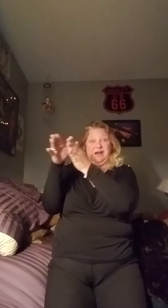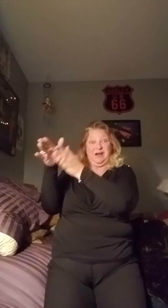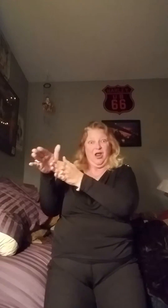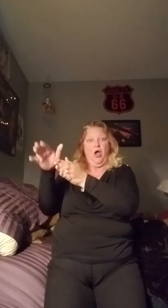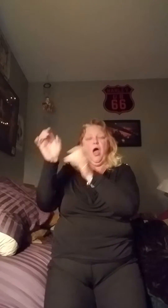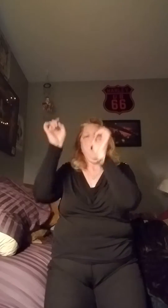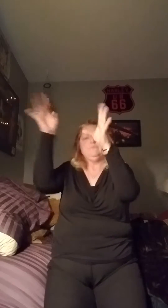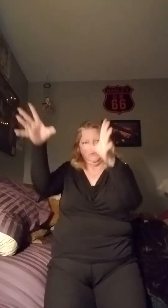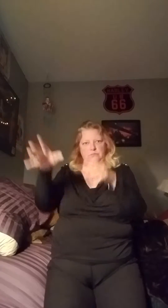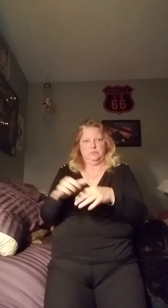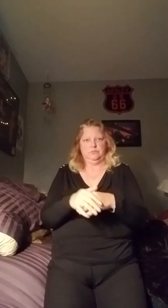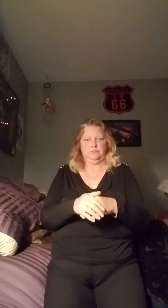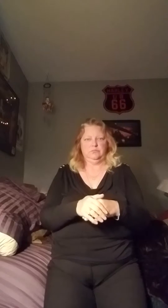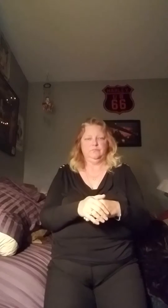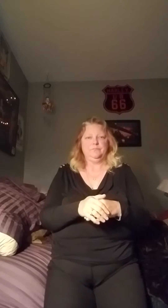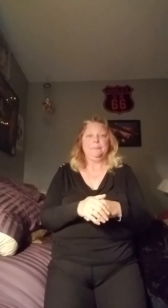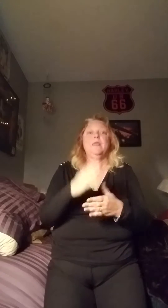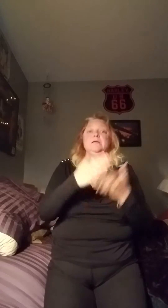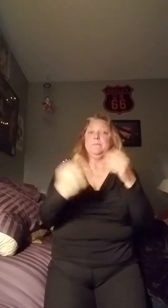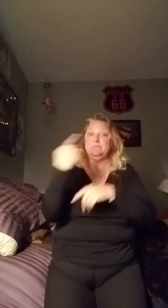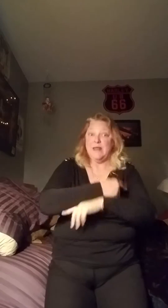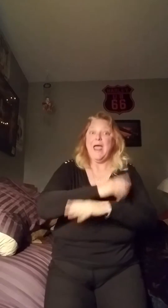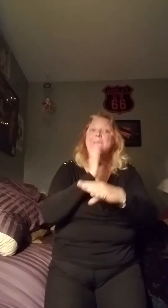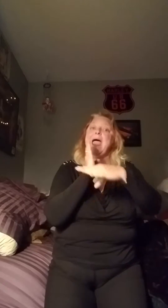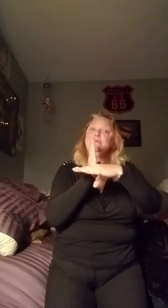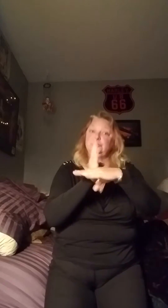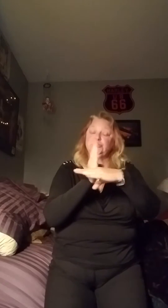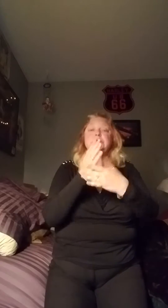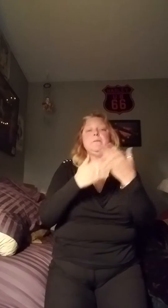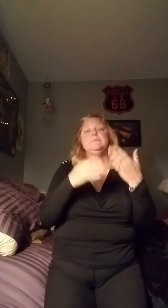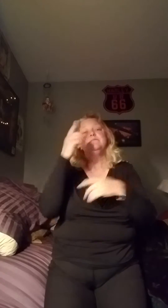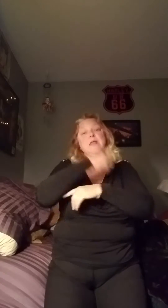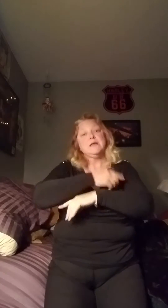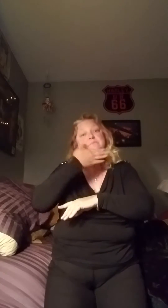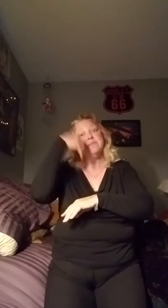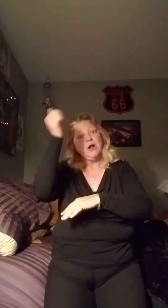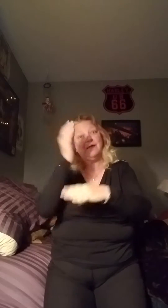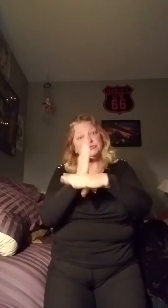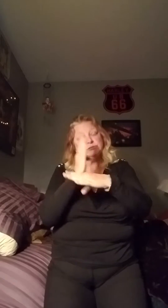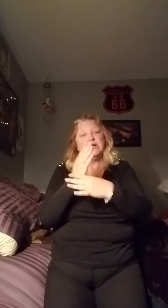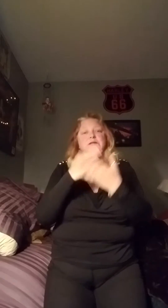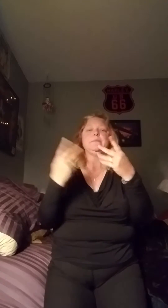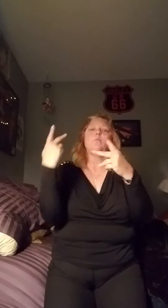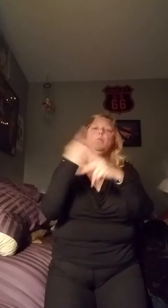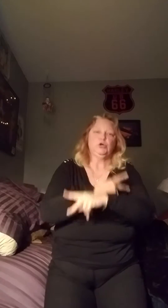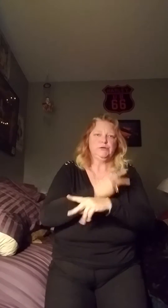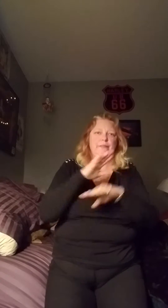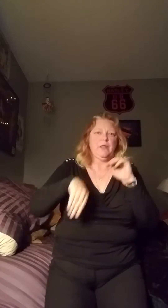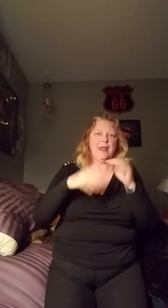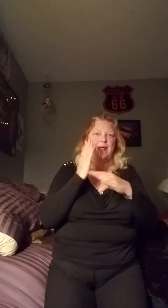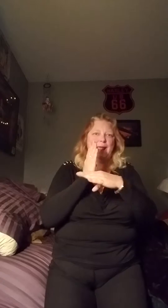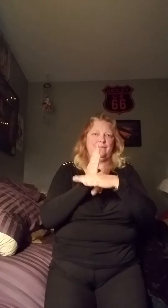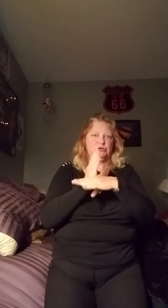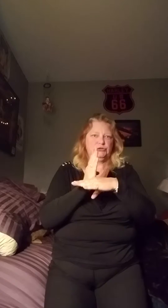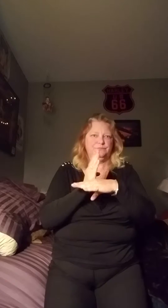life, some days are going to be average, some days will be better than average, some days worse than average. You could plot your semester. You could do a plot every